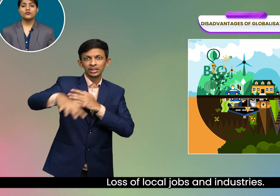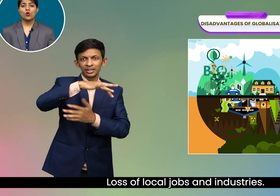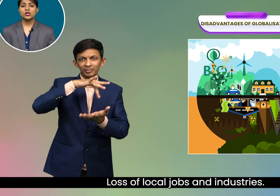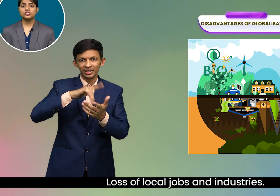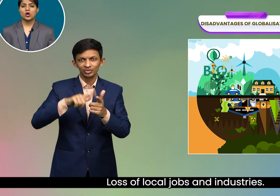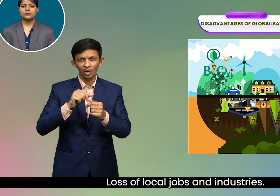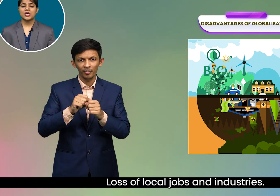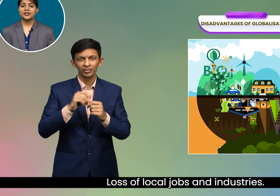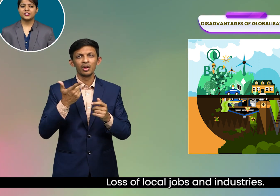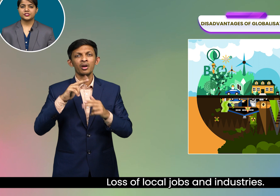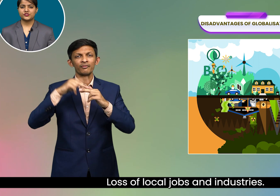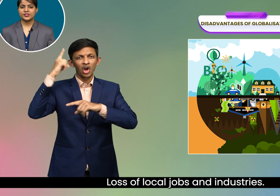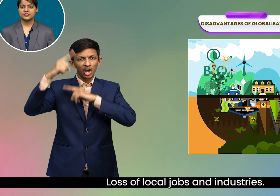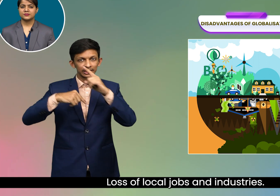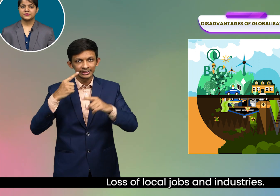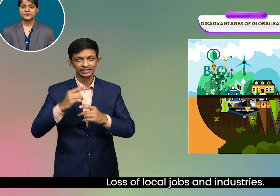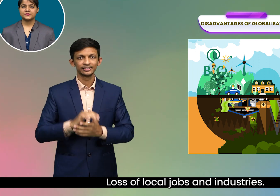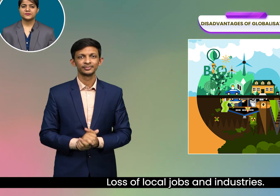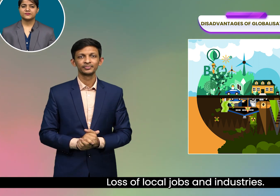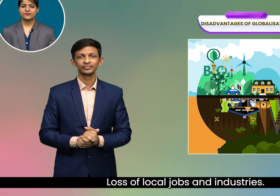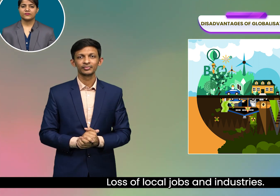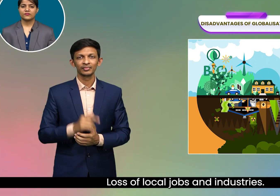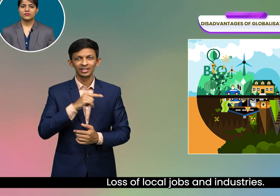loss of local jobs and industries,